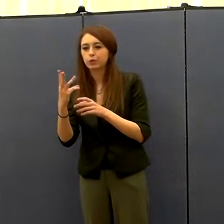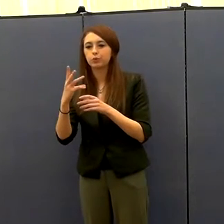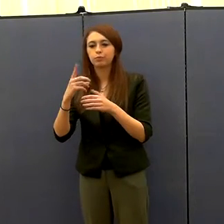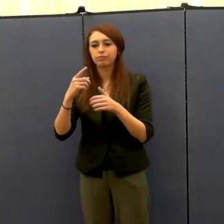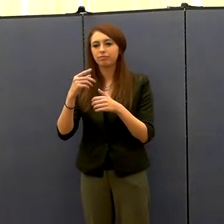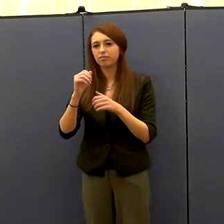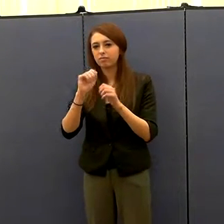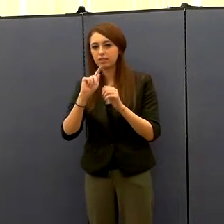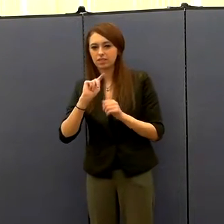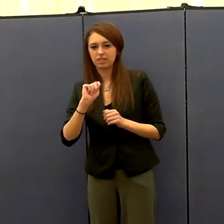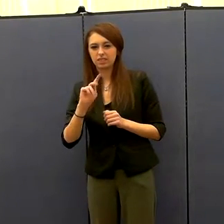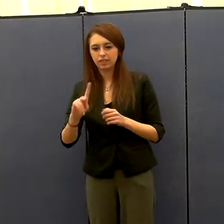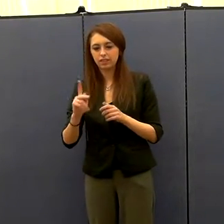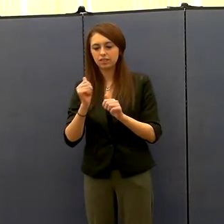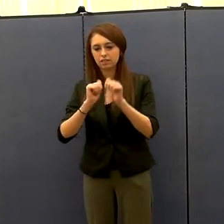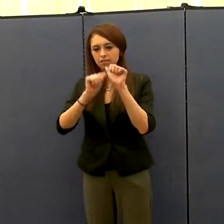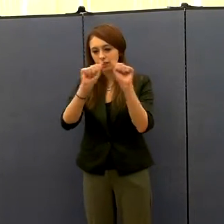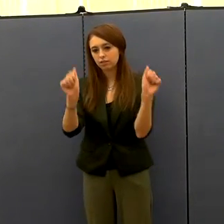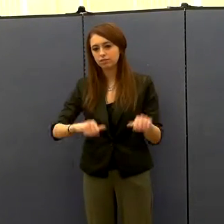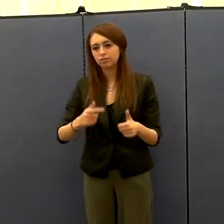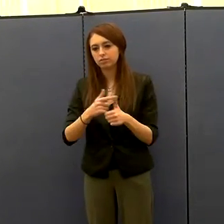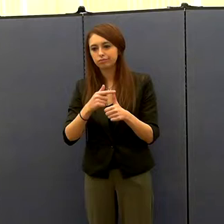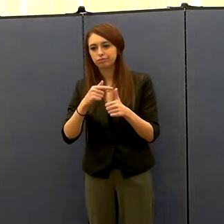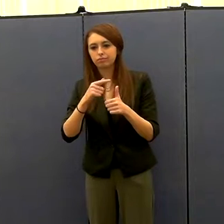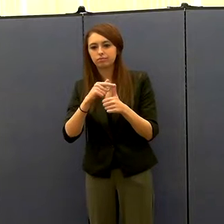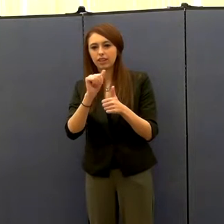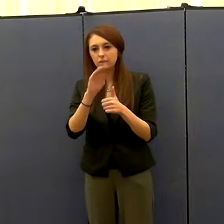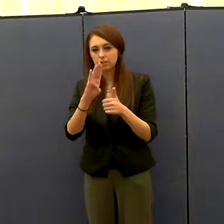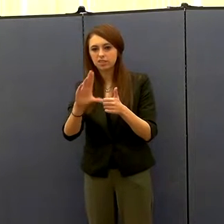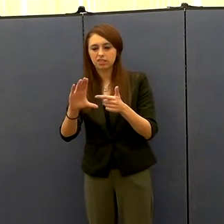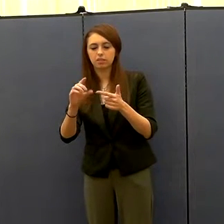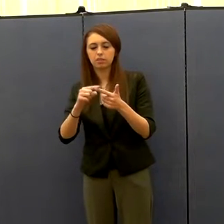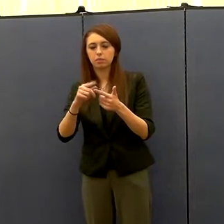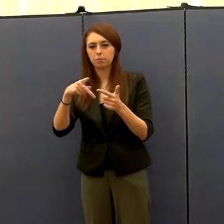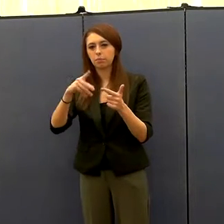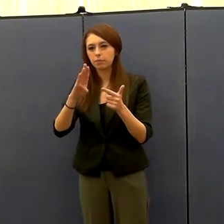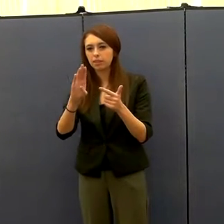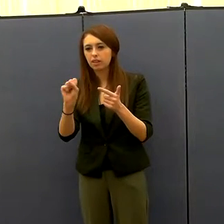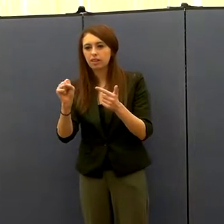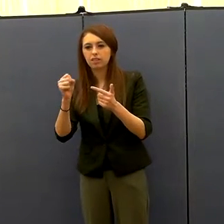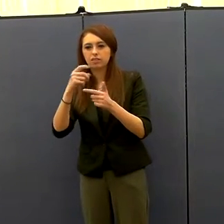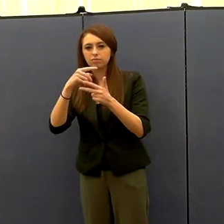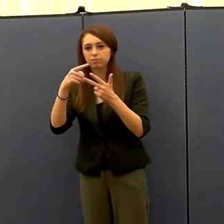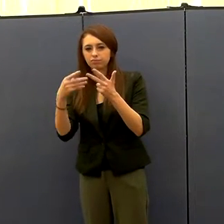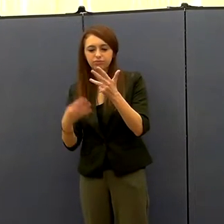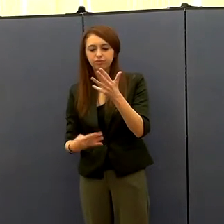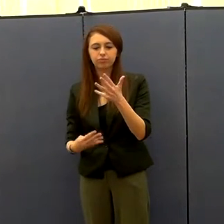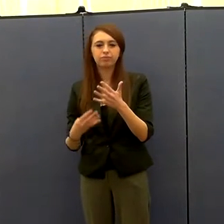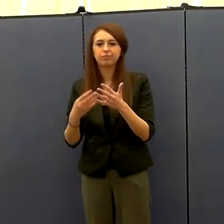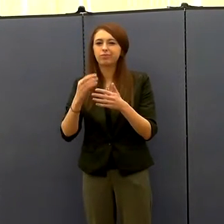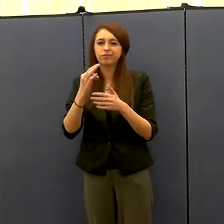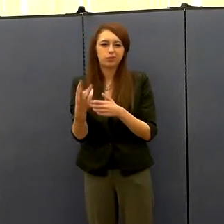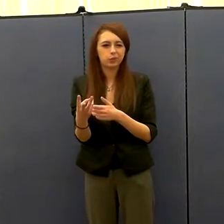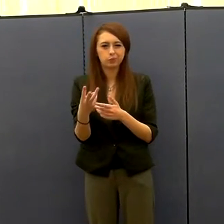CBS, PBS, and two independent stations, WOR,